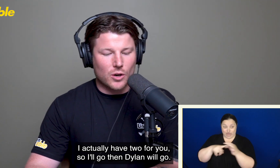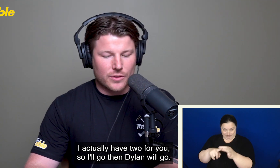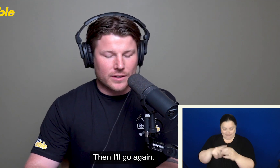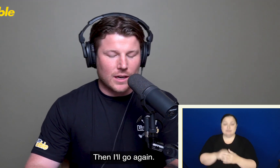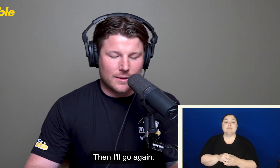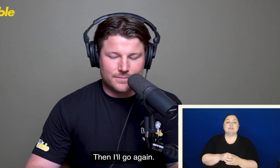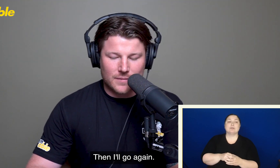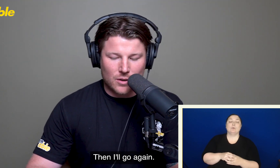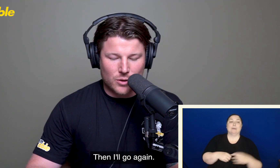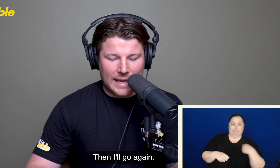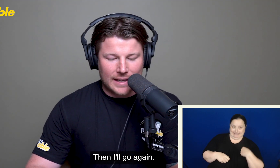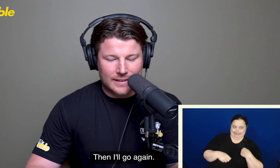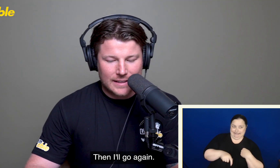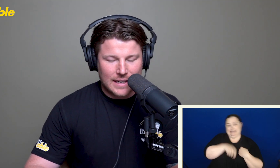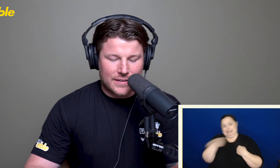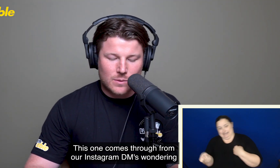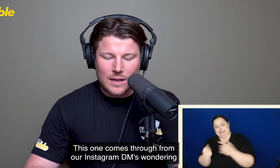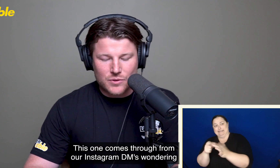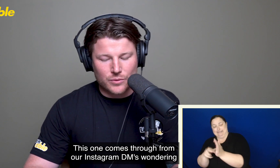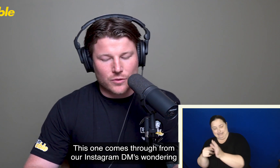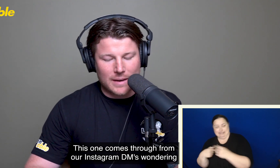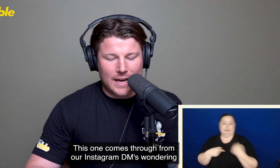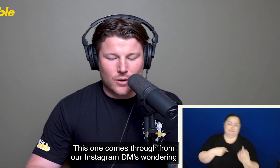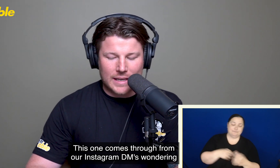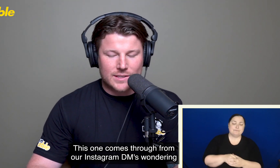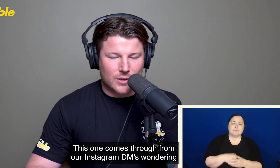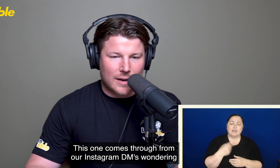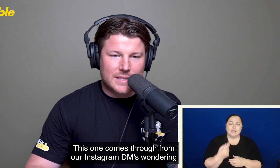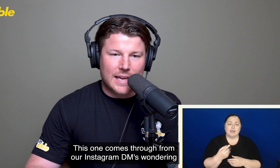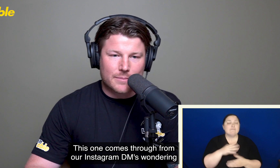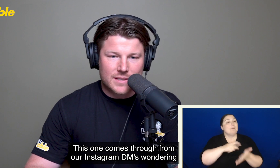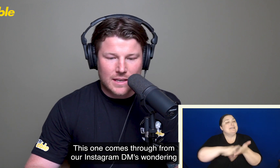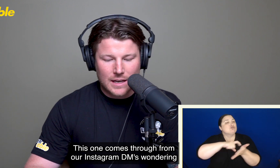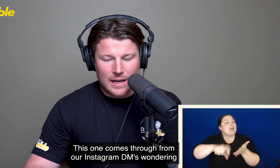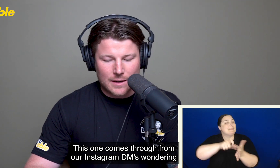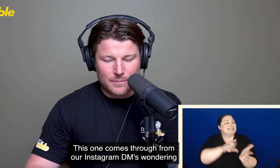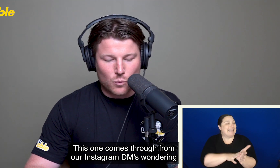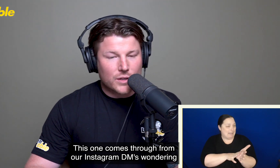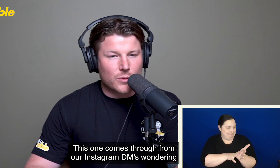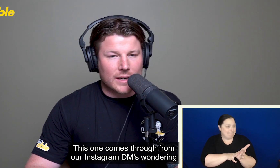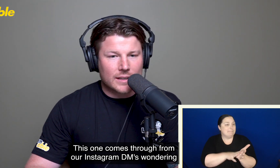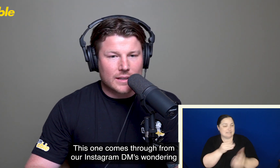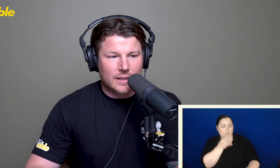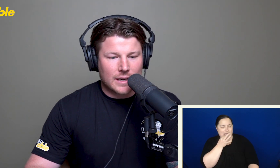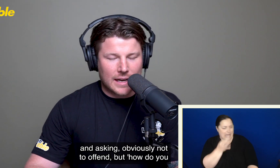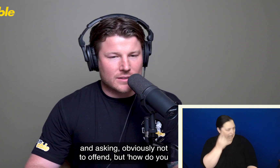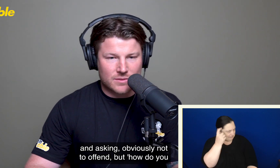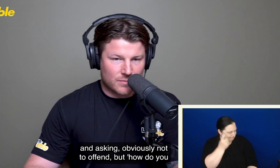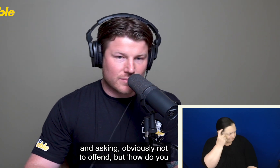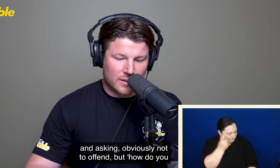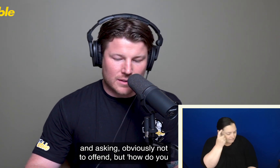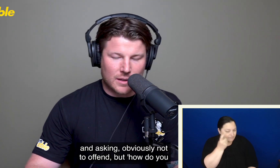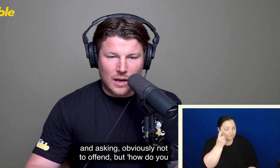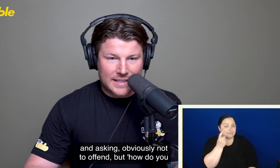Dylan will go, then I'll go again. This one comes through from our Instagram DMs, wondering